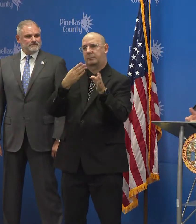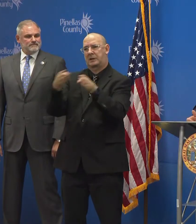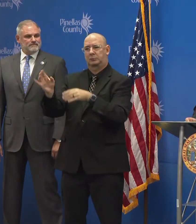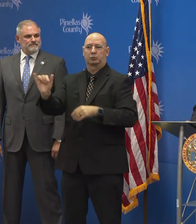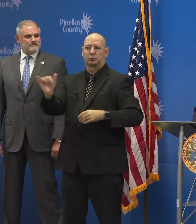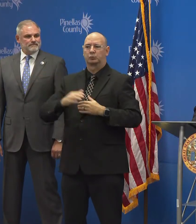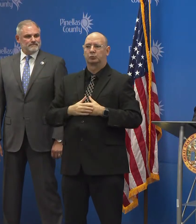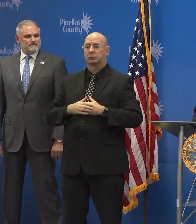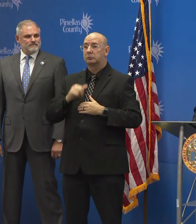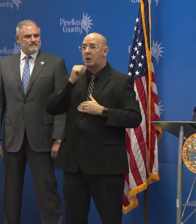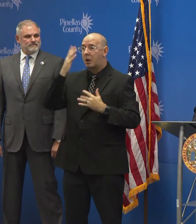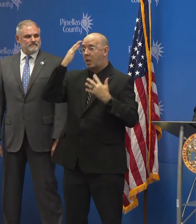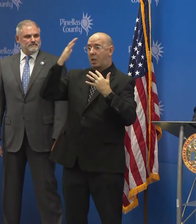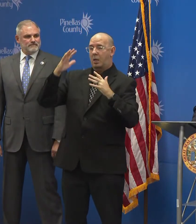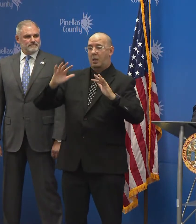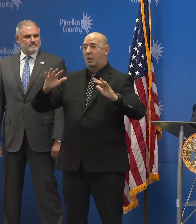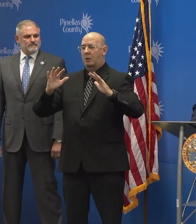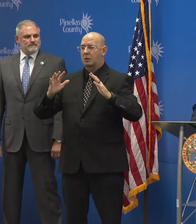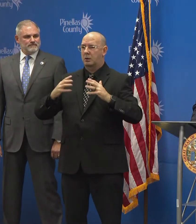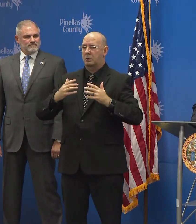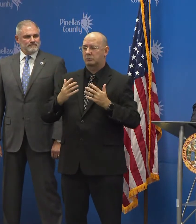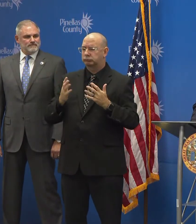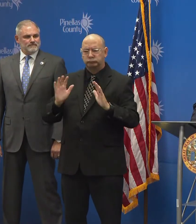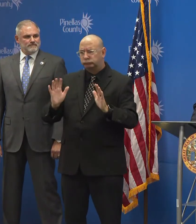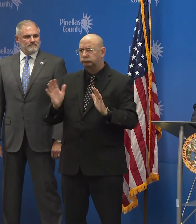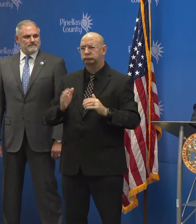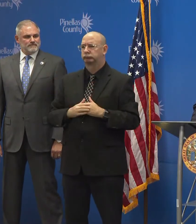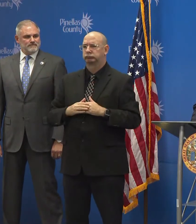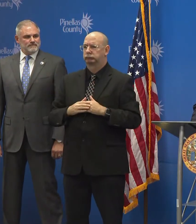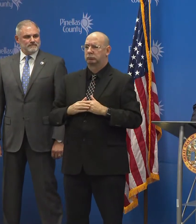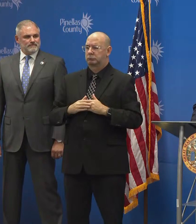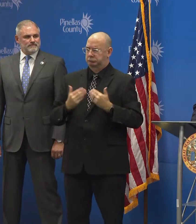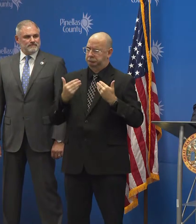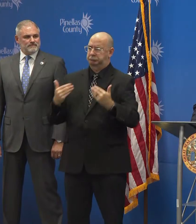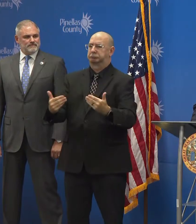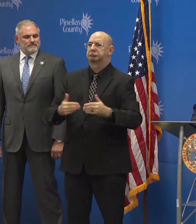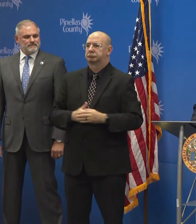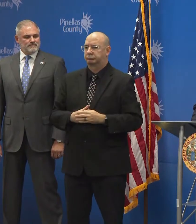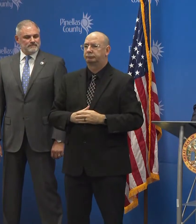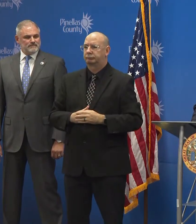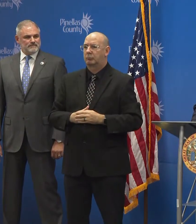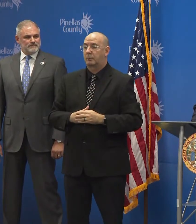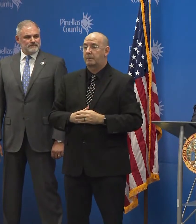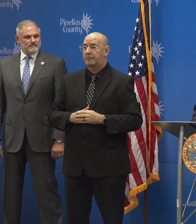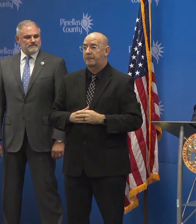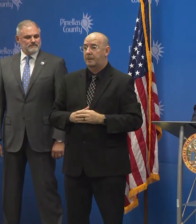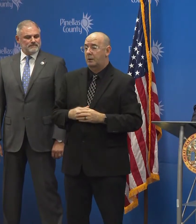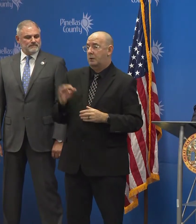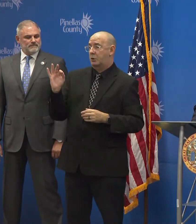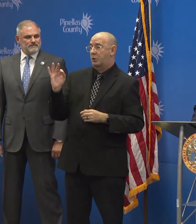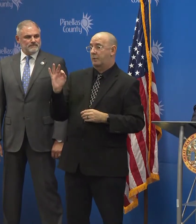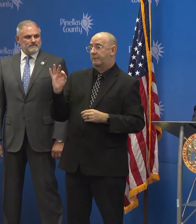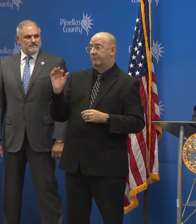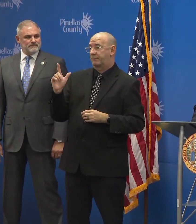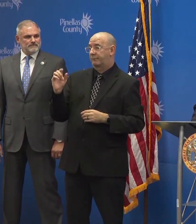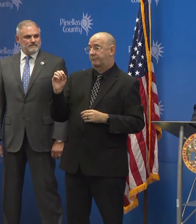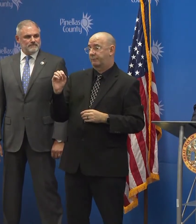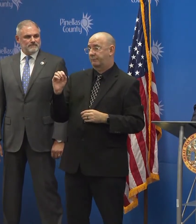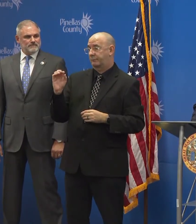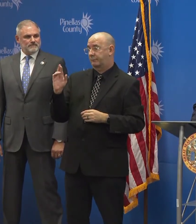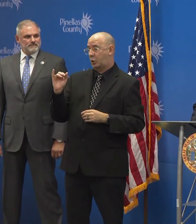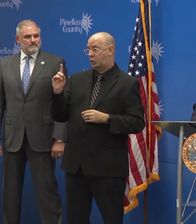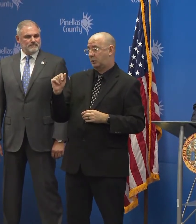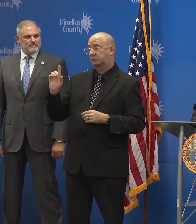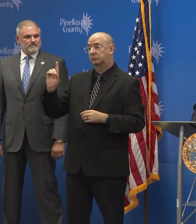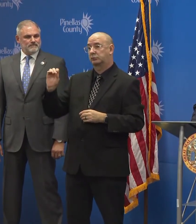panic and don't do anything rash. The Florida Department of Transportation, starting at 12 o'clock today, has suspended